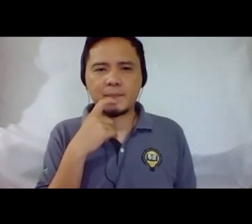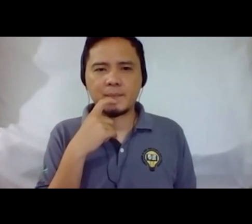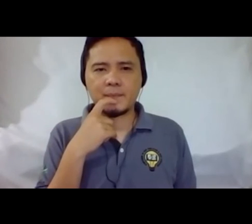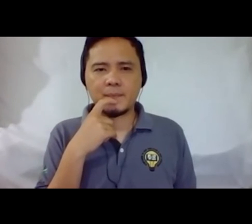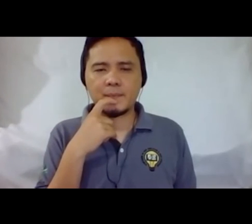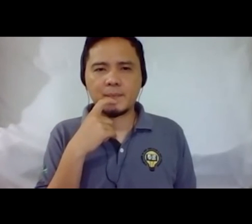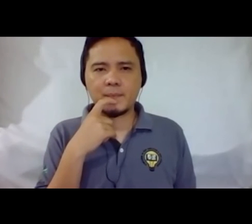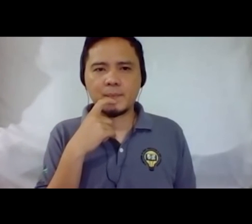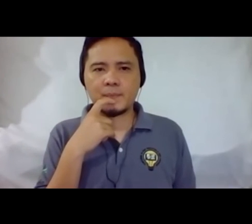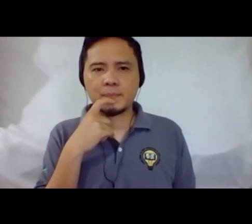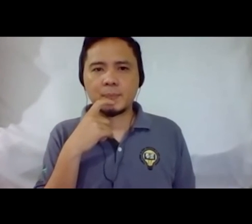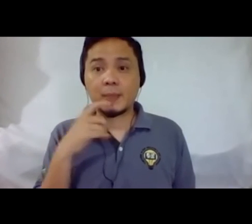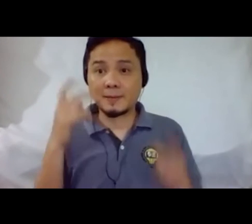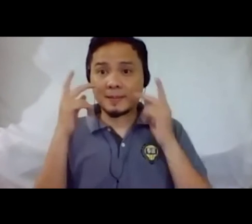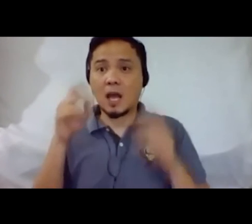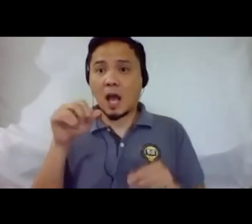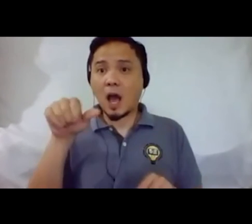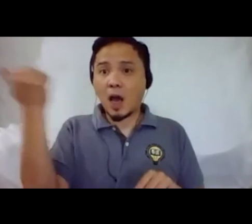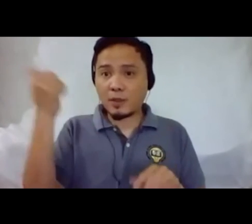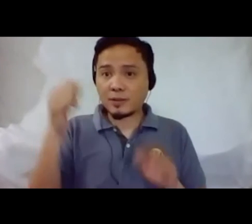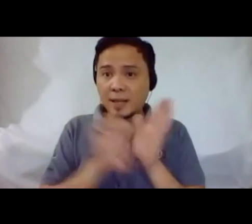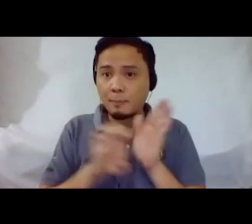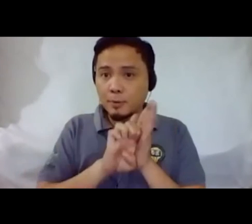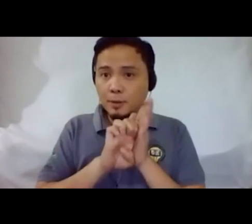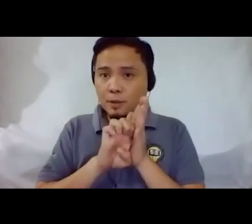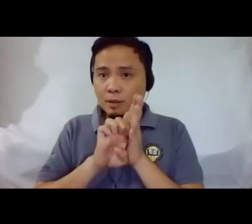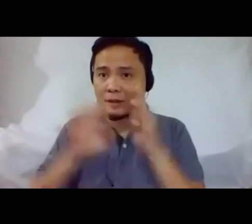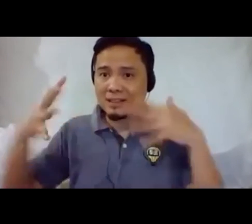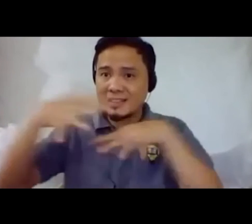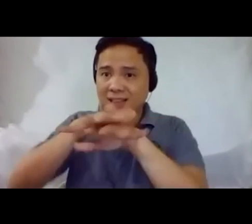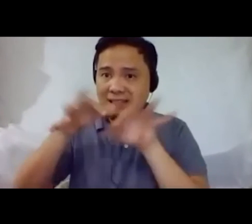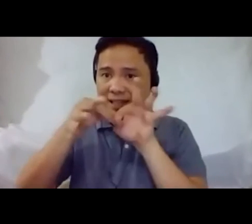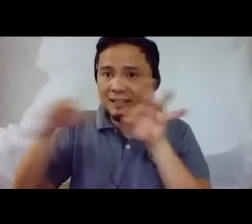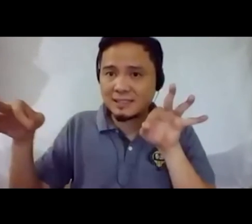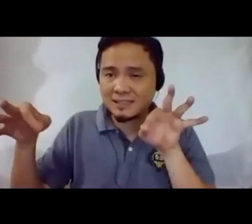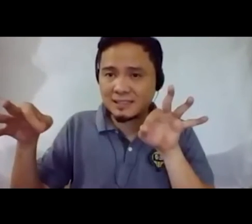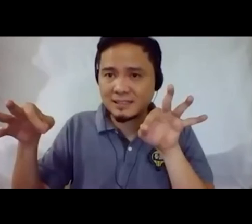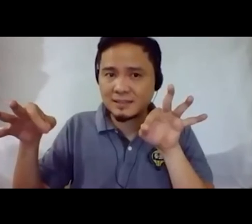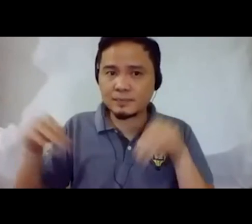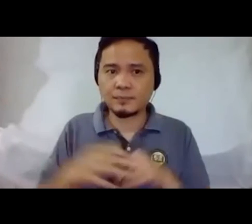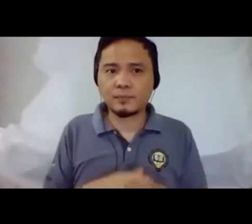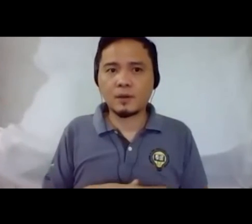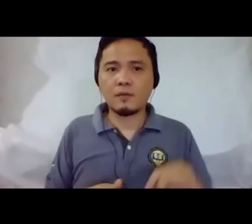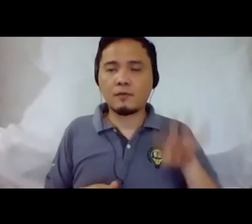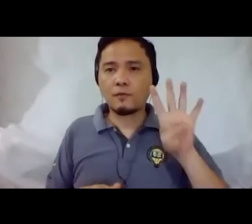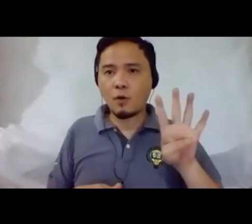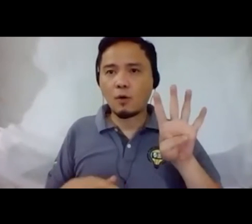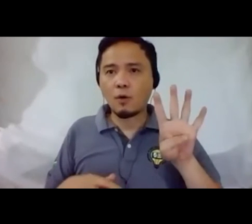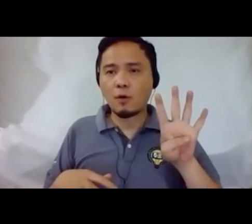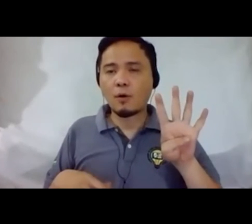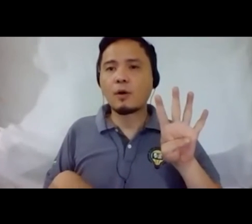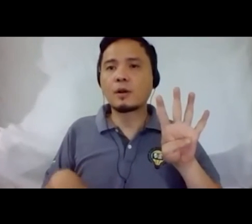All right, you see, there's another example of an embedded sentence. 4 plus 16 equals